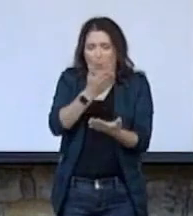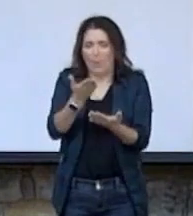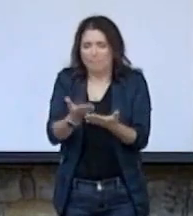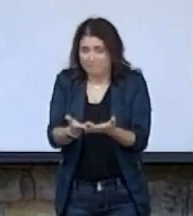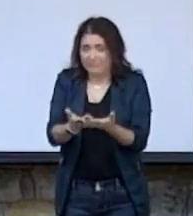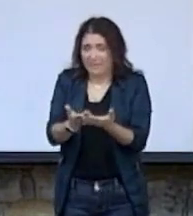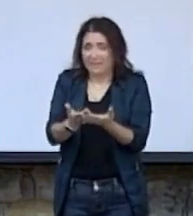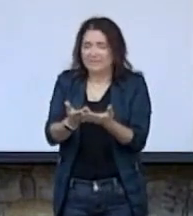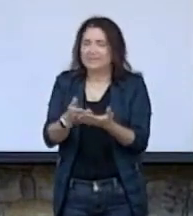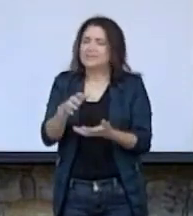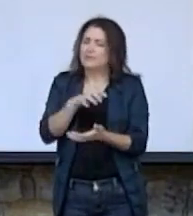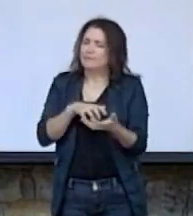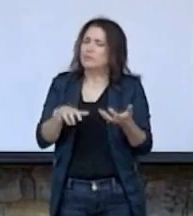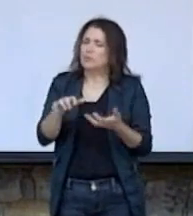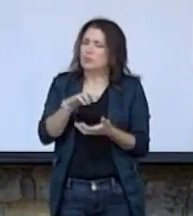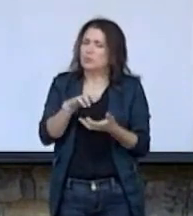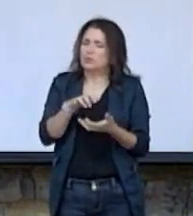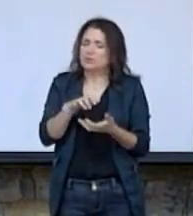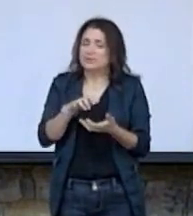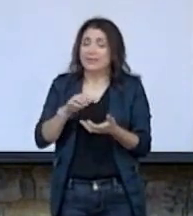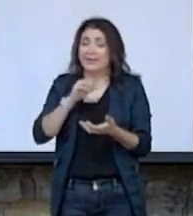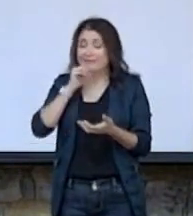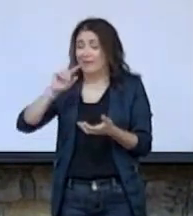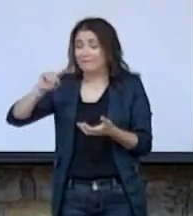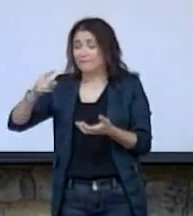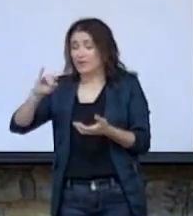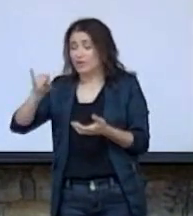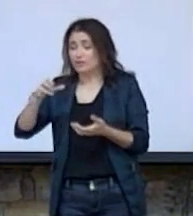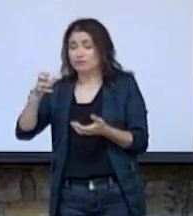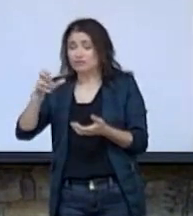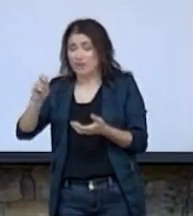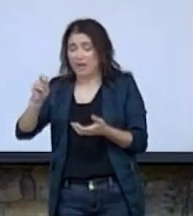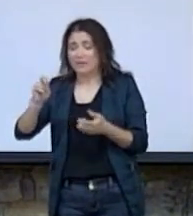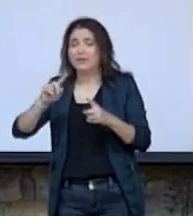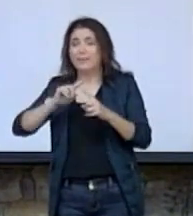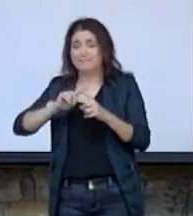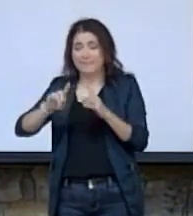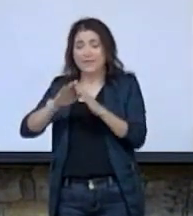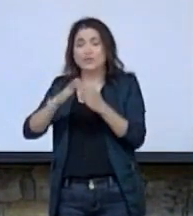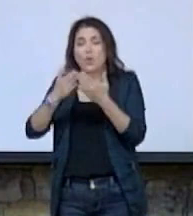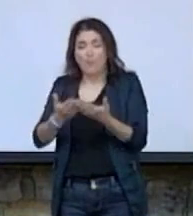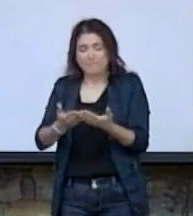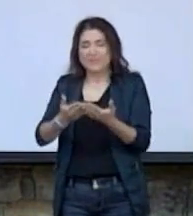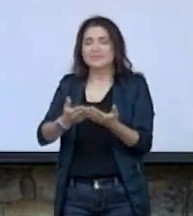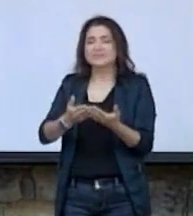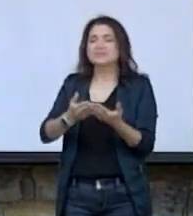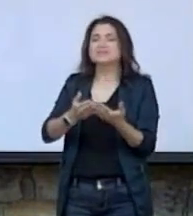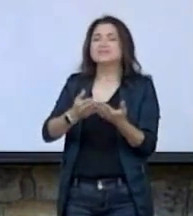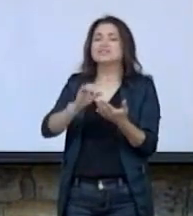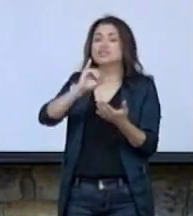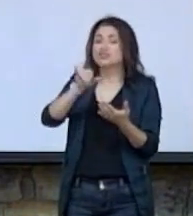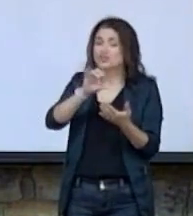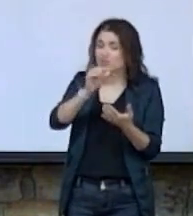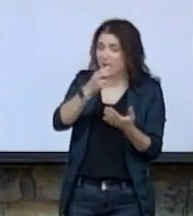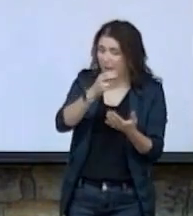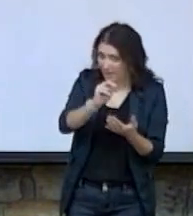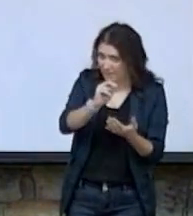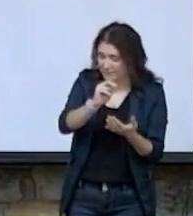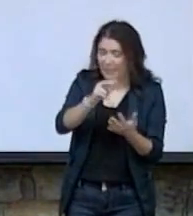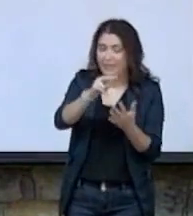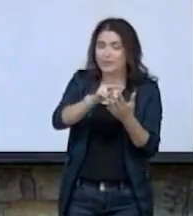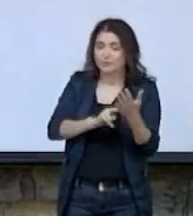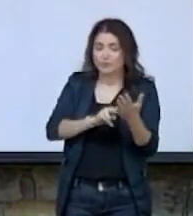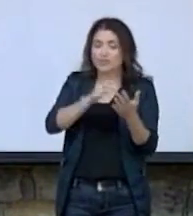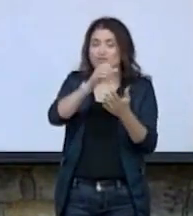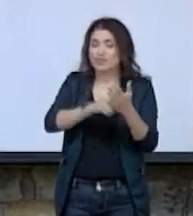unfortunately he gets confused. And instead of opening it to 1 John, he opens his Bible to the Gospel of John. And he reads chapter 4 and